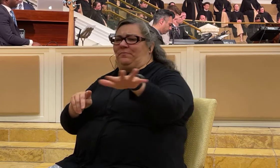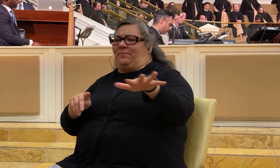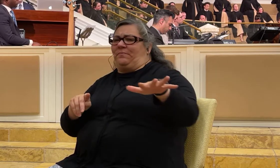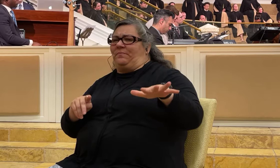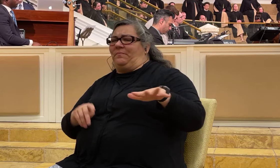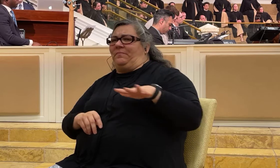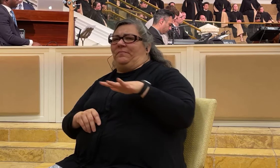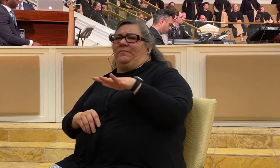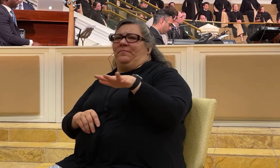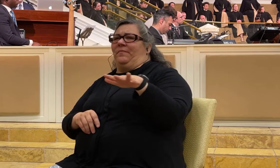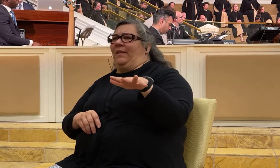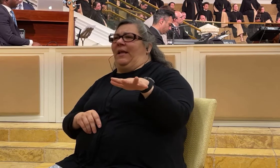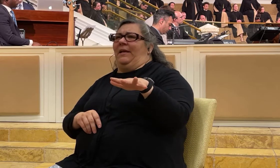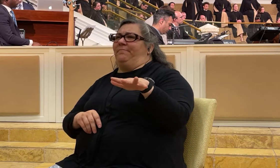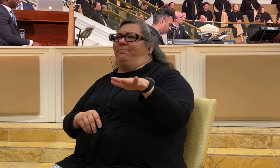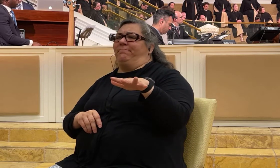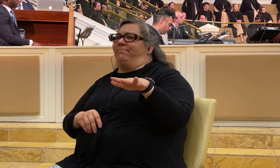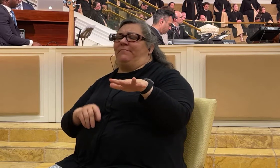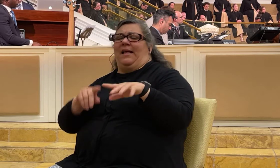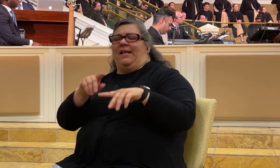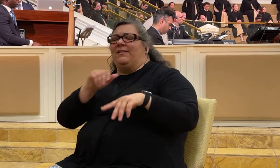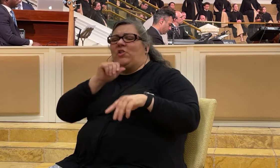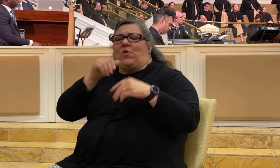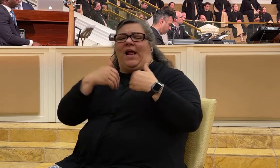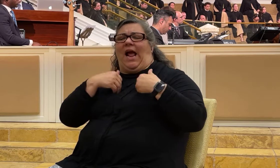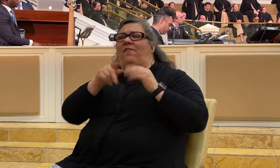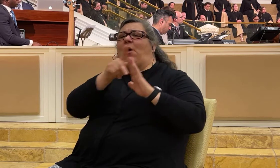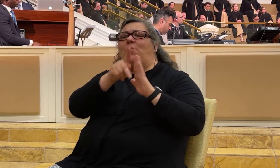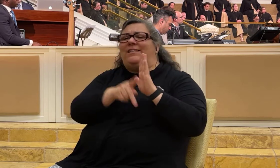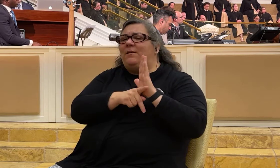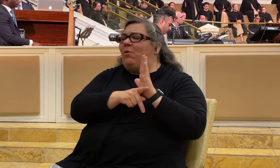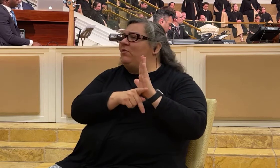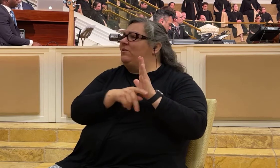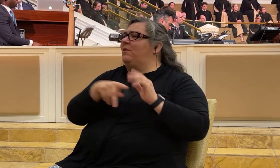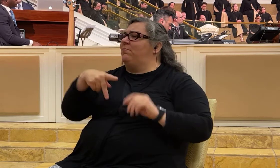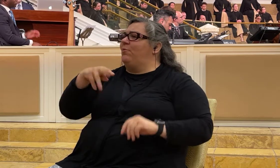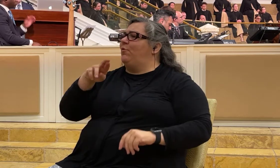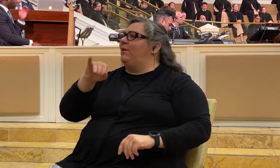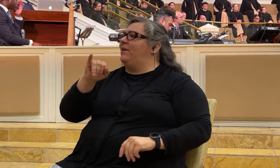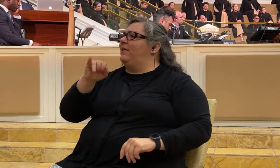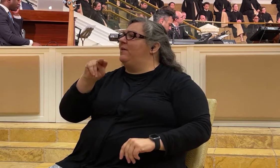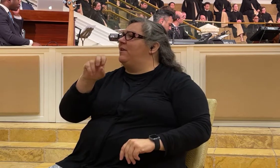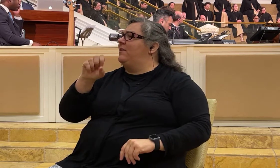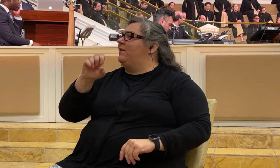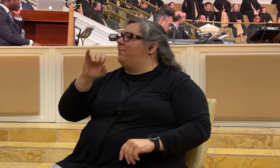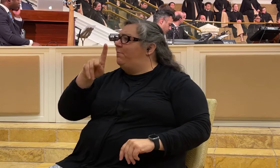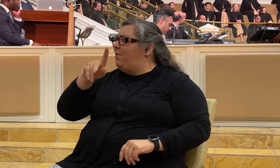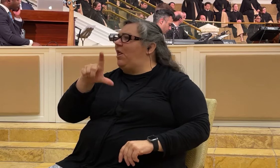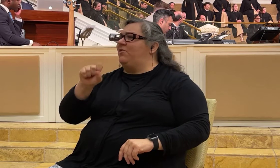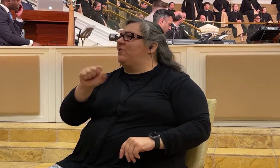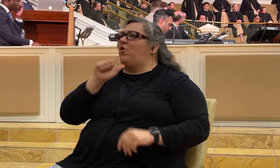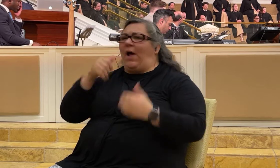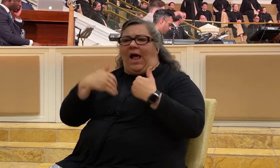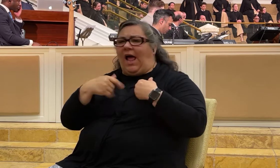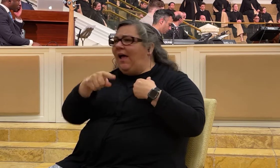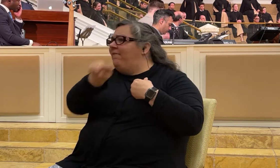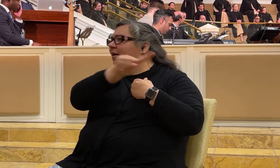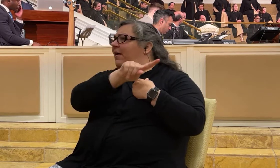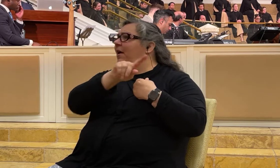that cannot establish principles because they don't have any principles. And so the mayor of New York,